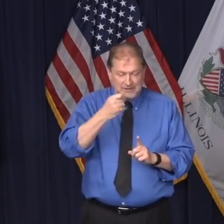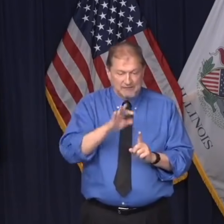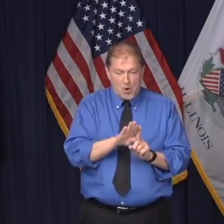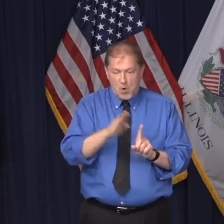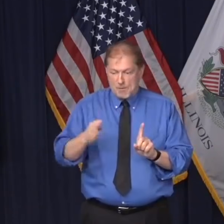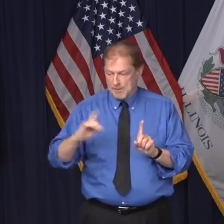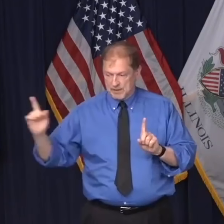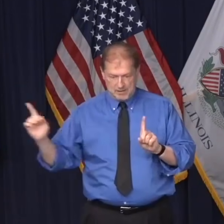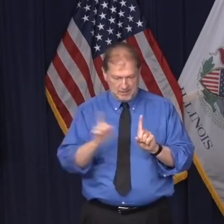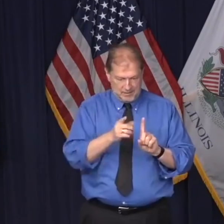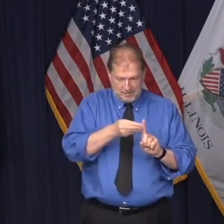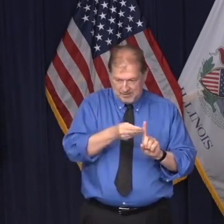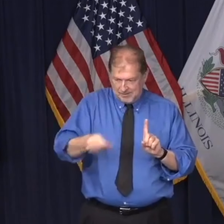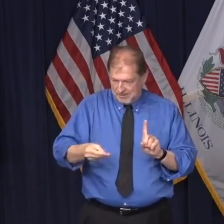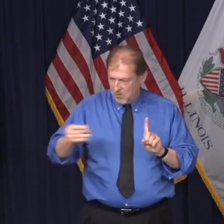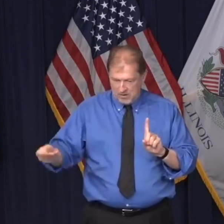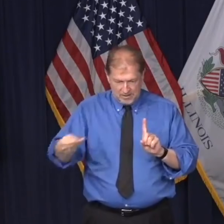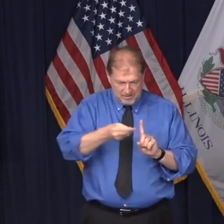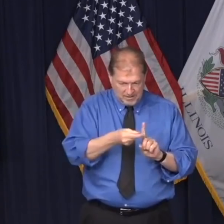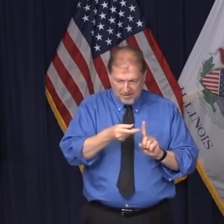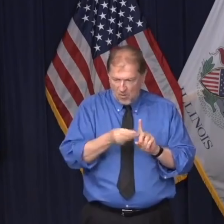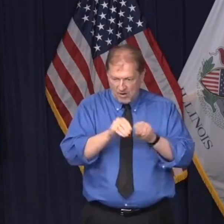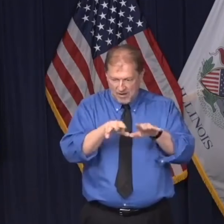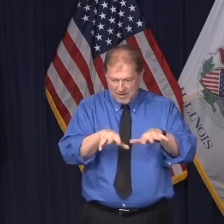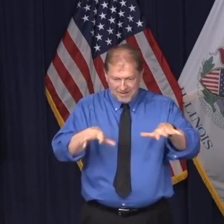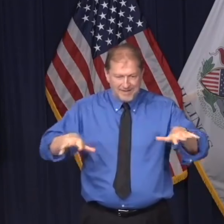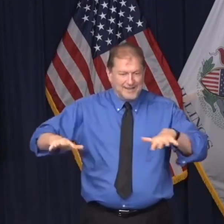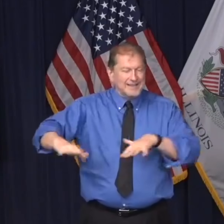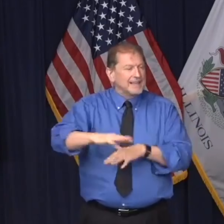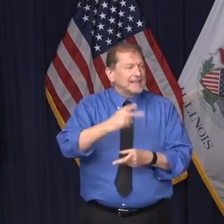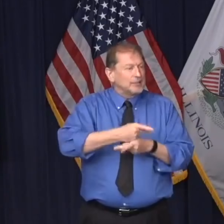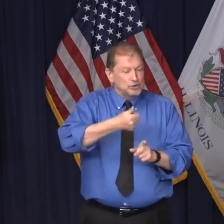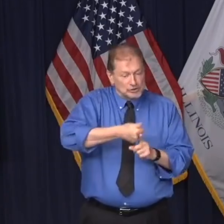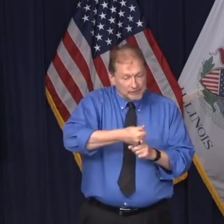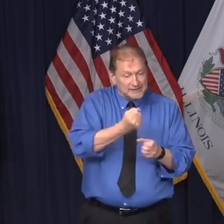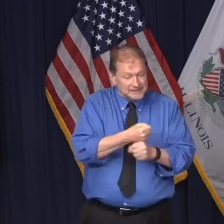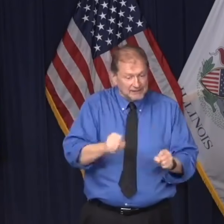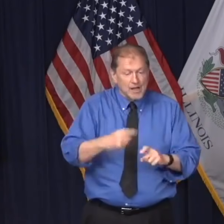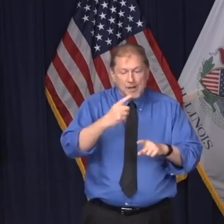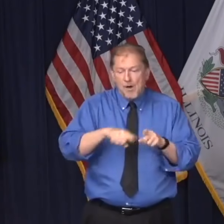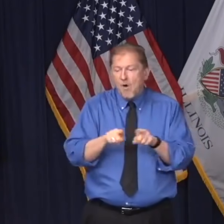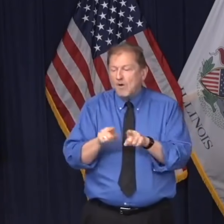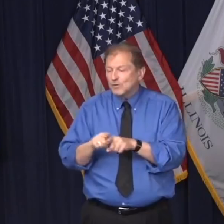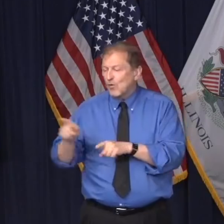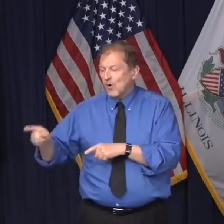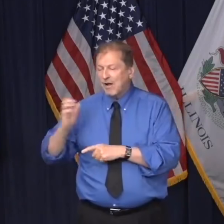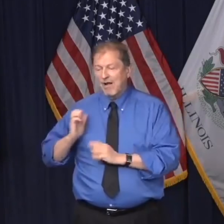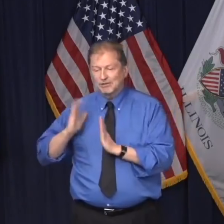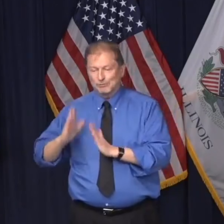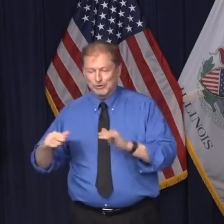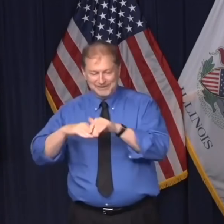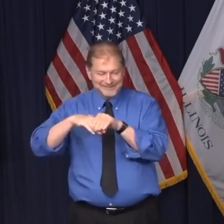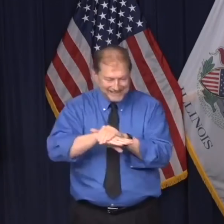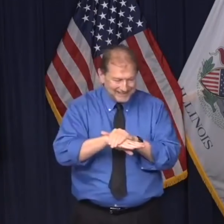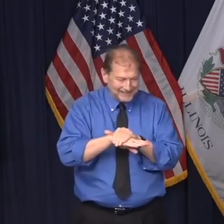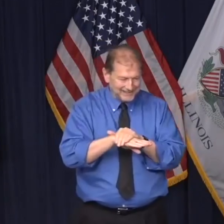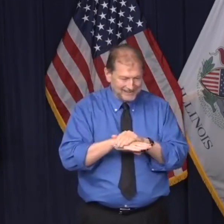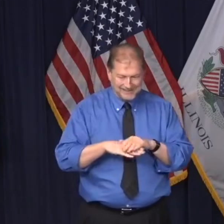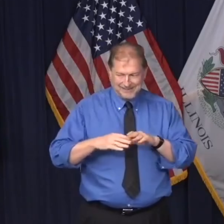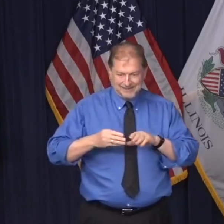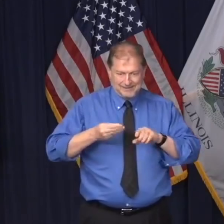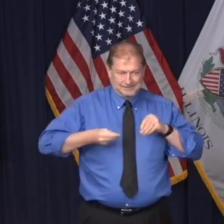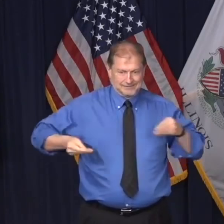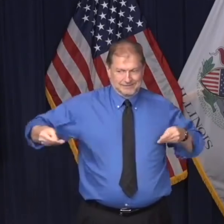keeping safe by staying closed. You're also keeping the patrons safe by